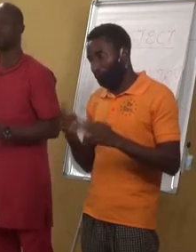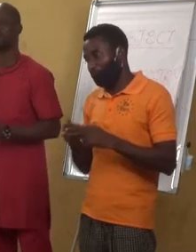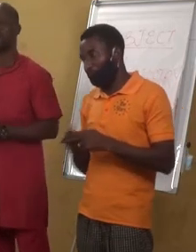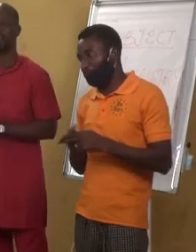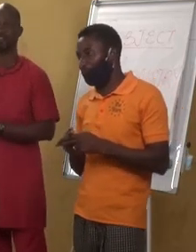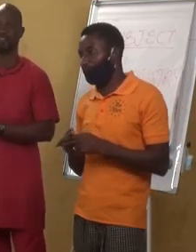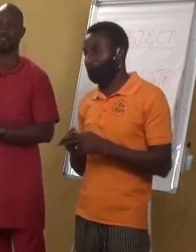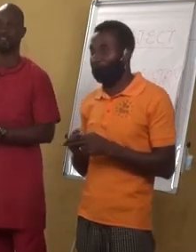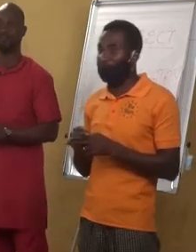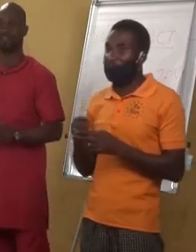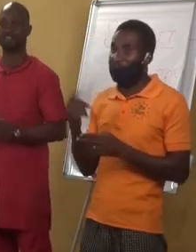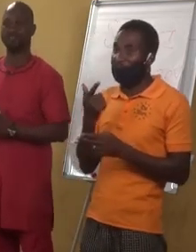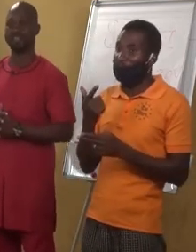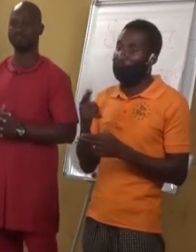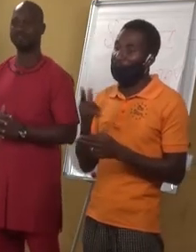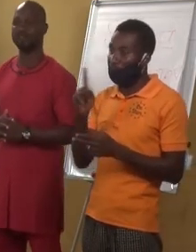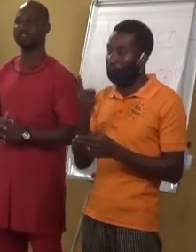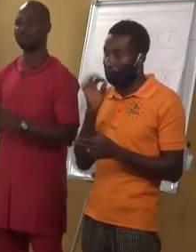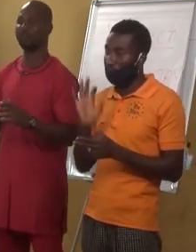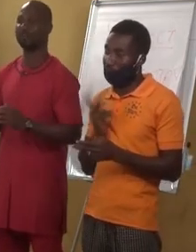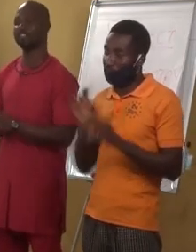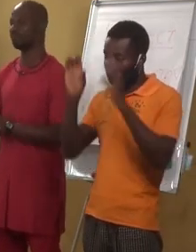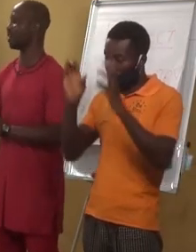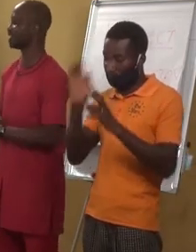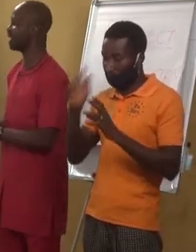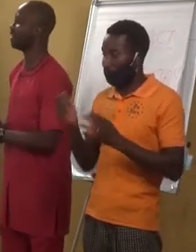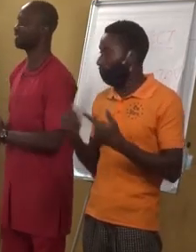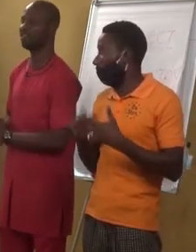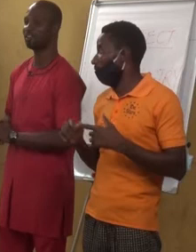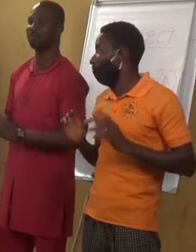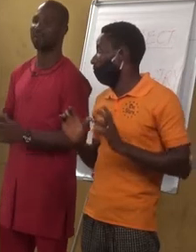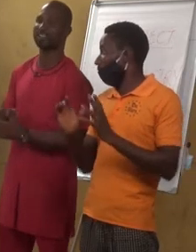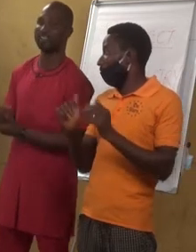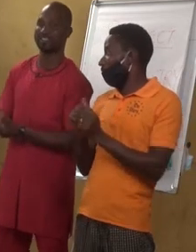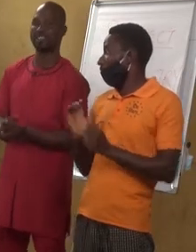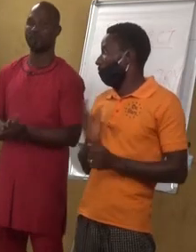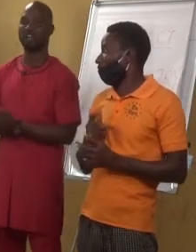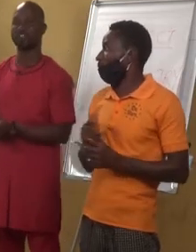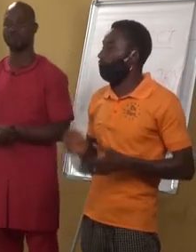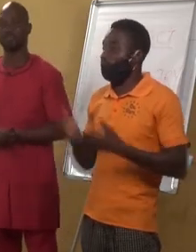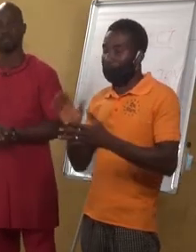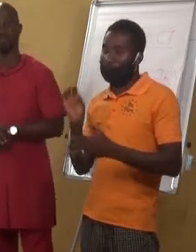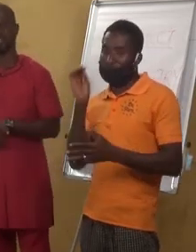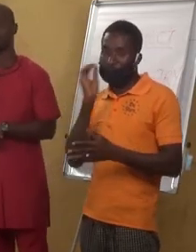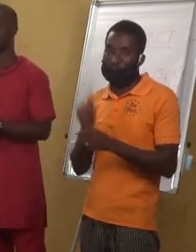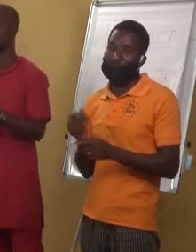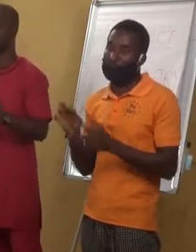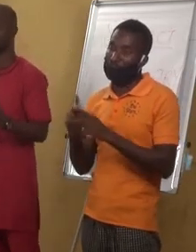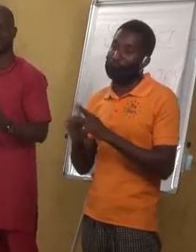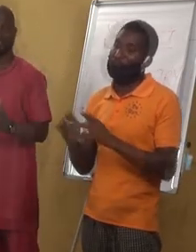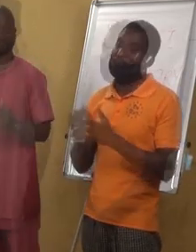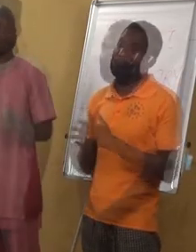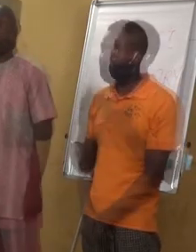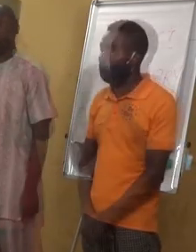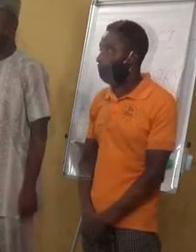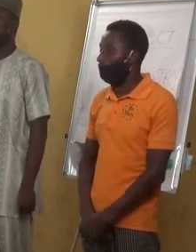Let me welcome my friend Malan Ibrahim Umar to come and give you an assignment to practice while you wait for your exams. Have a blessed